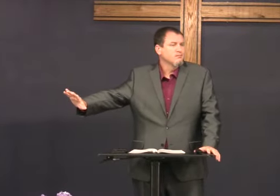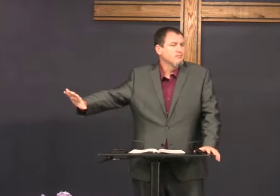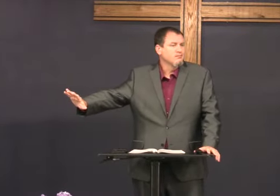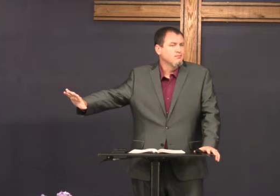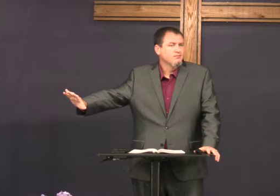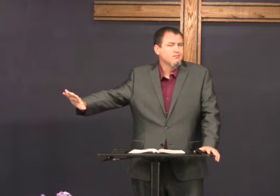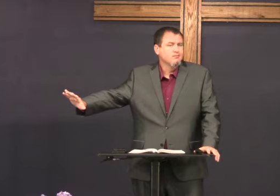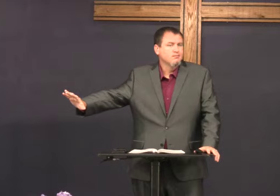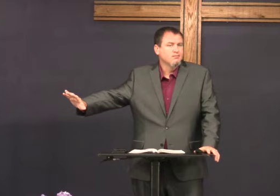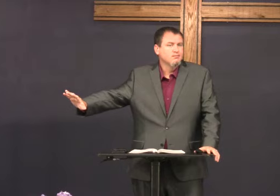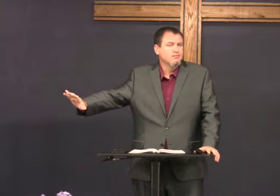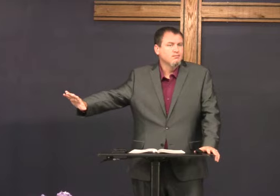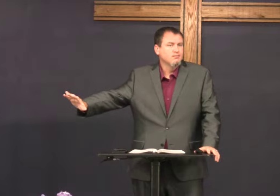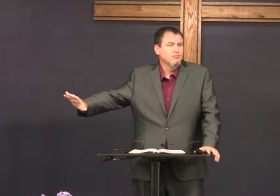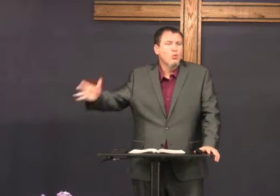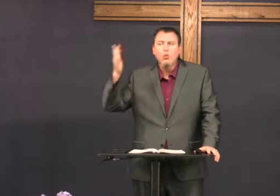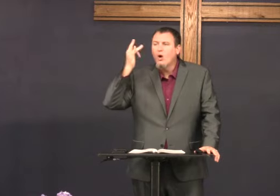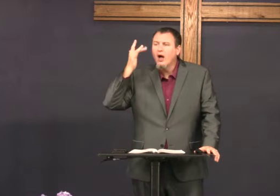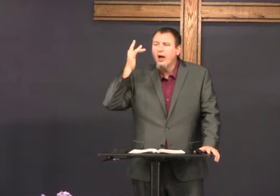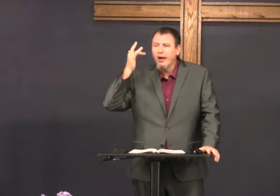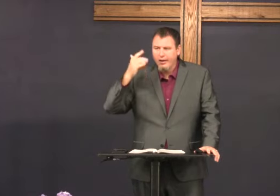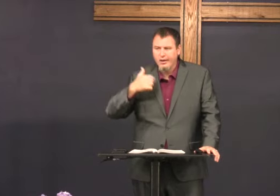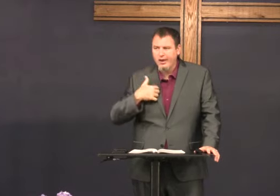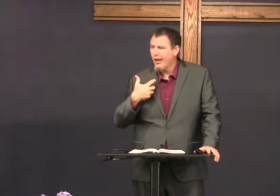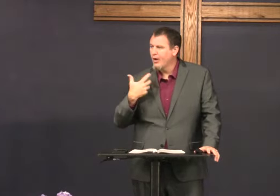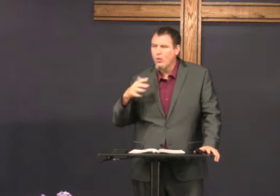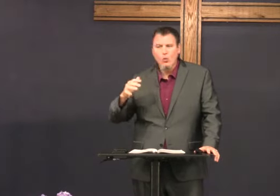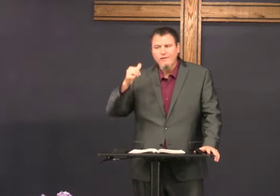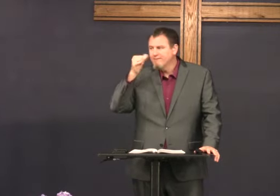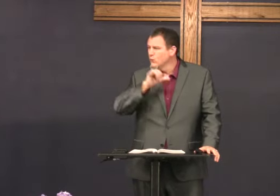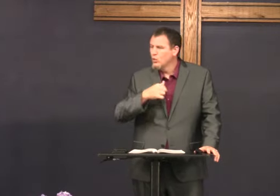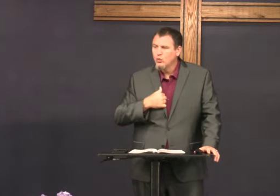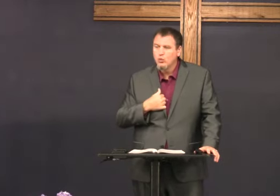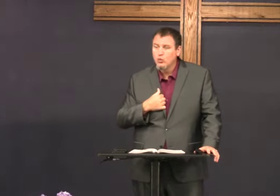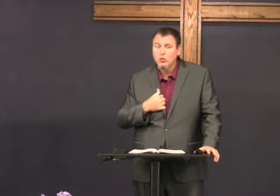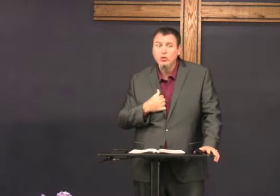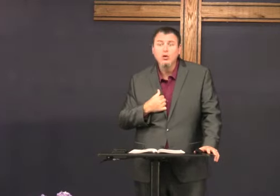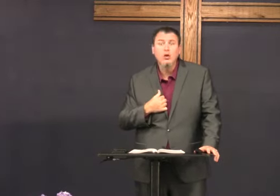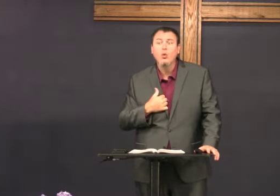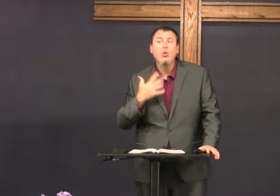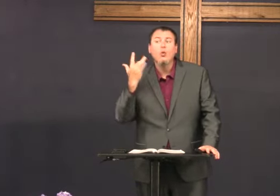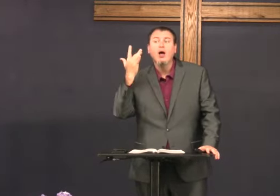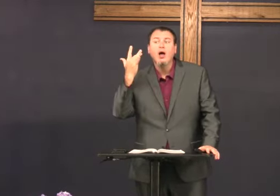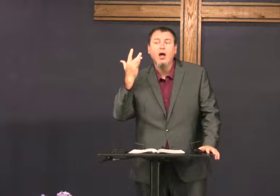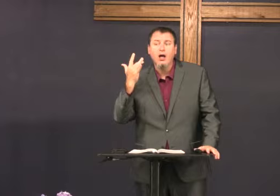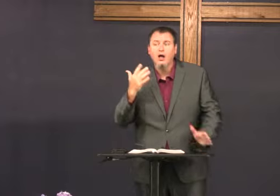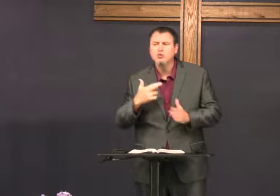Every time they offered, I refused. I said, no, why? Because I didn't want to be a fool.